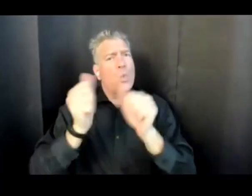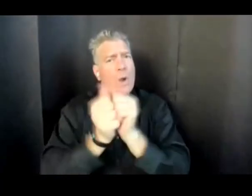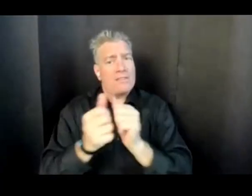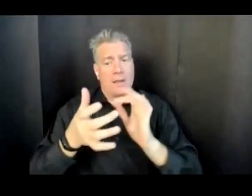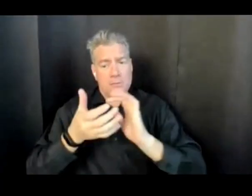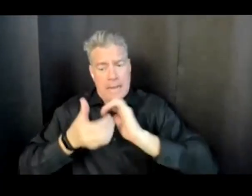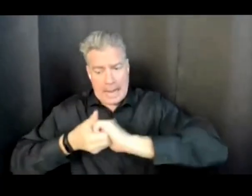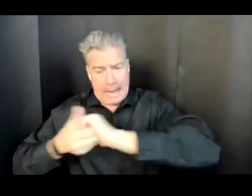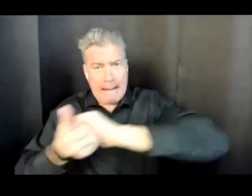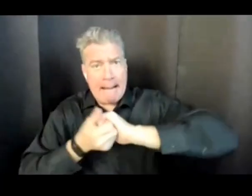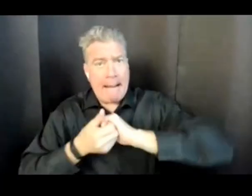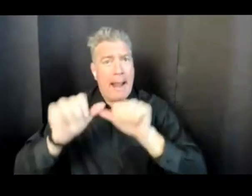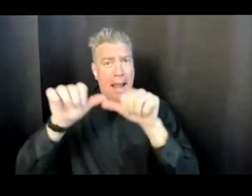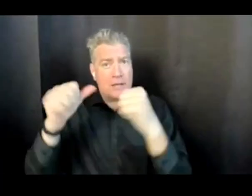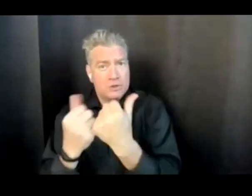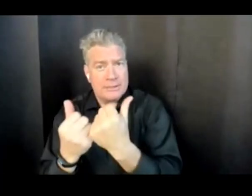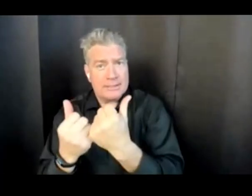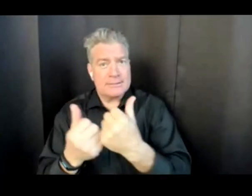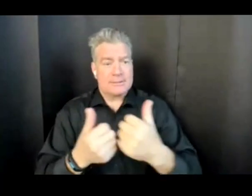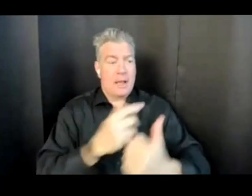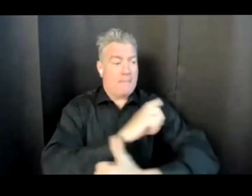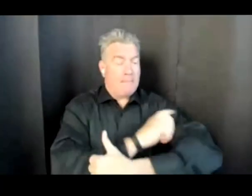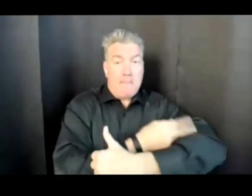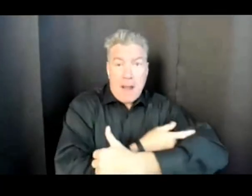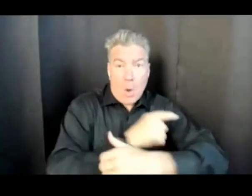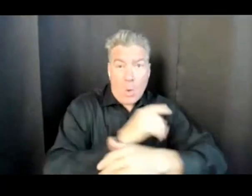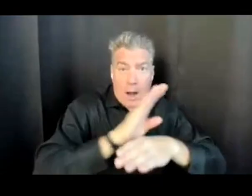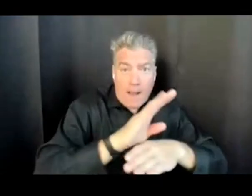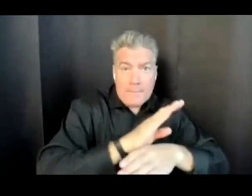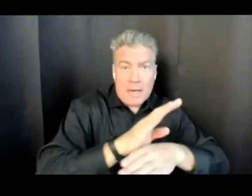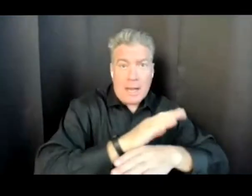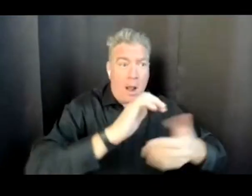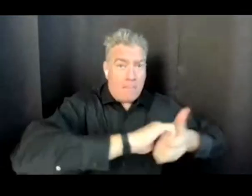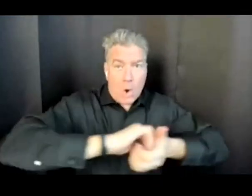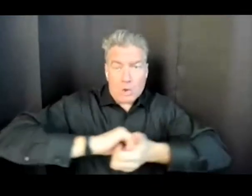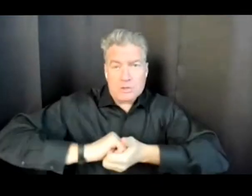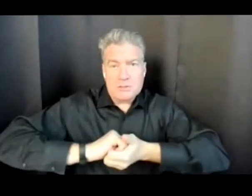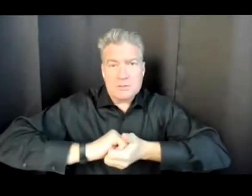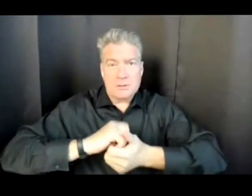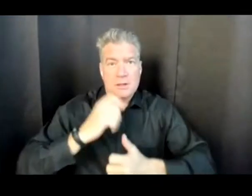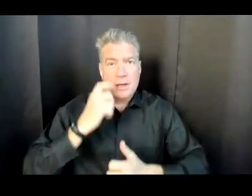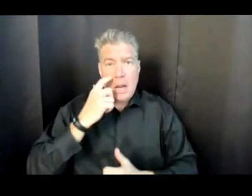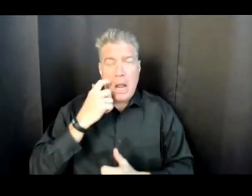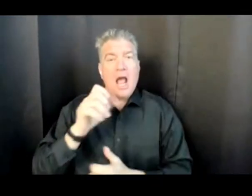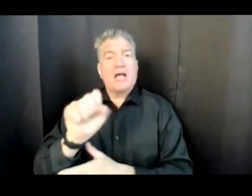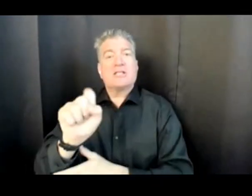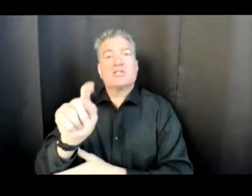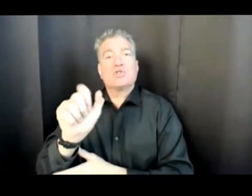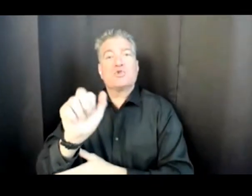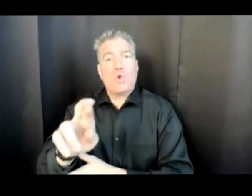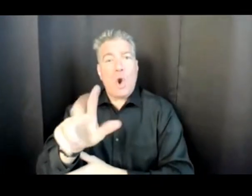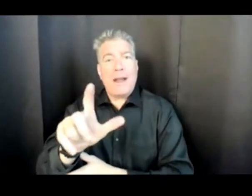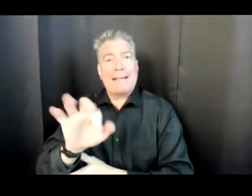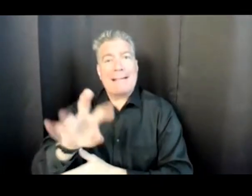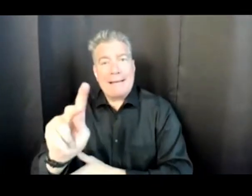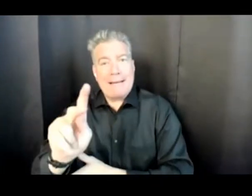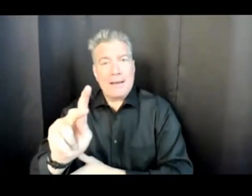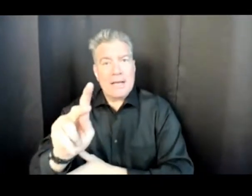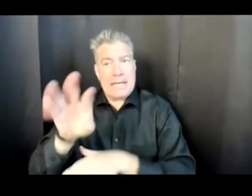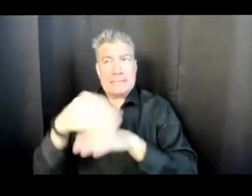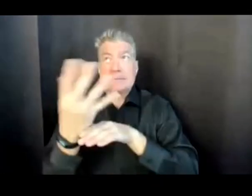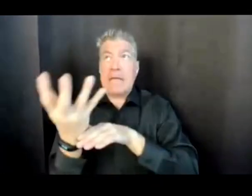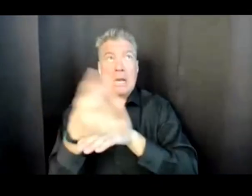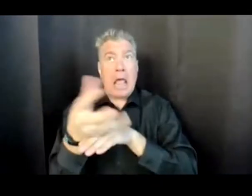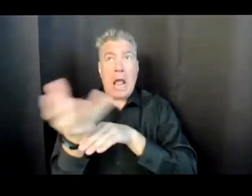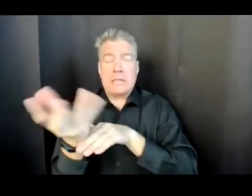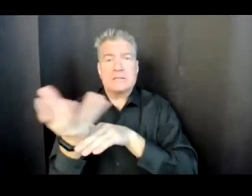ensure resources are available where needed. 17 Starlinks and satellite phones were pre-deployed, utilizing